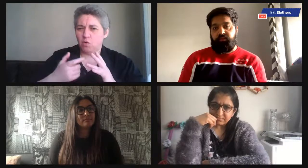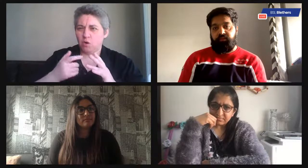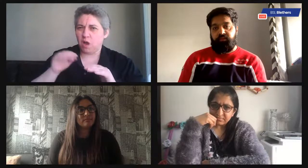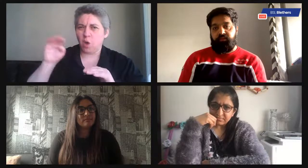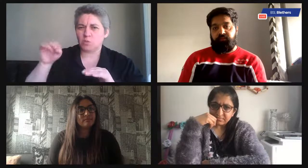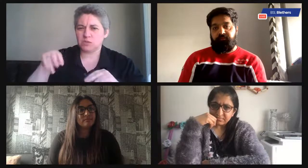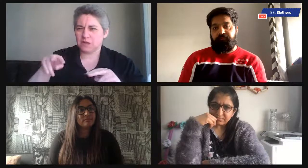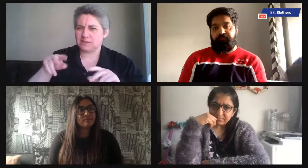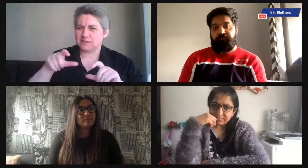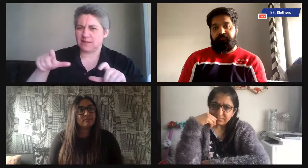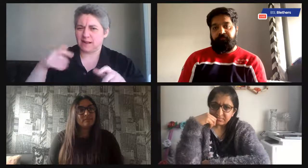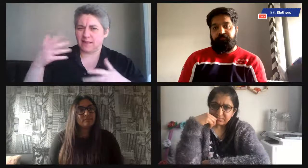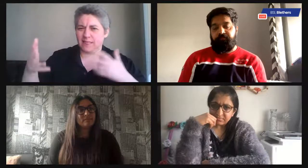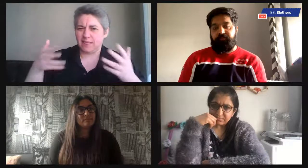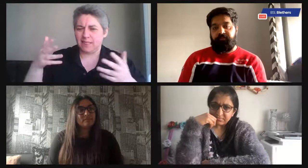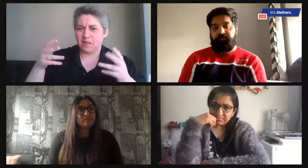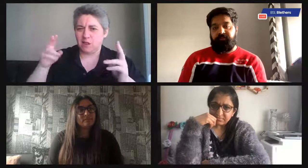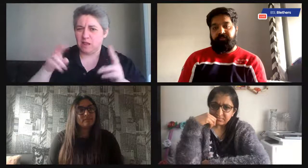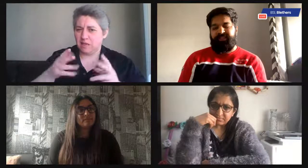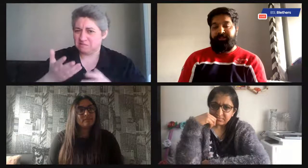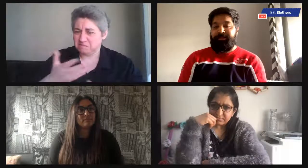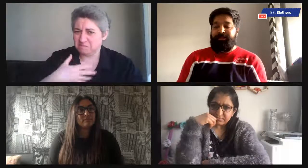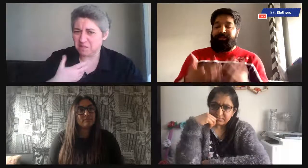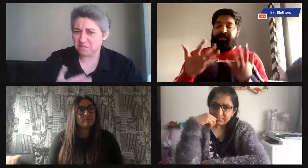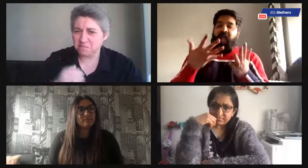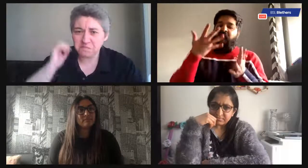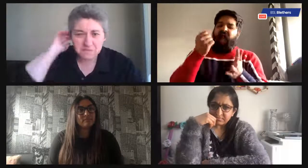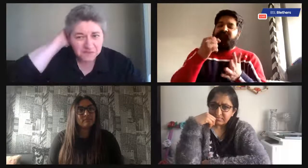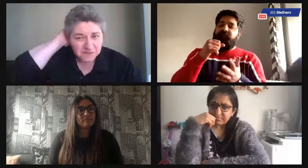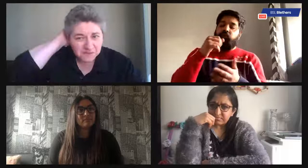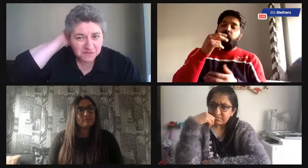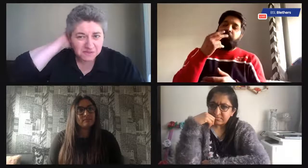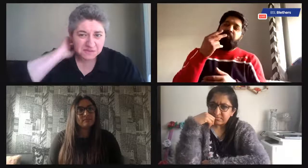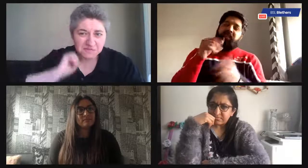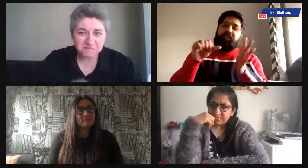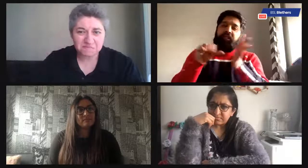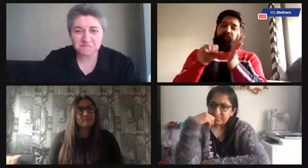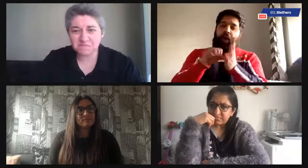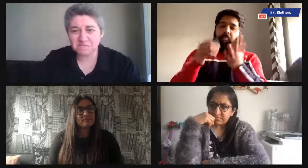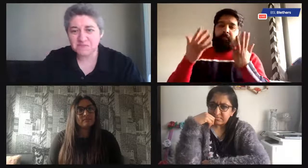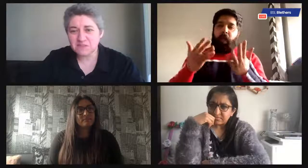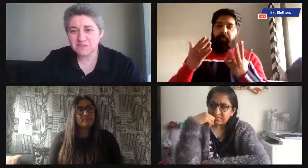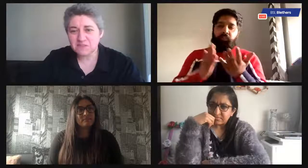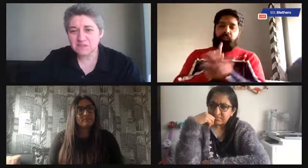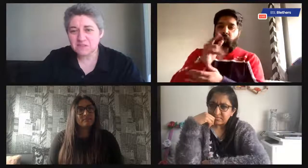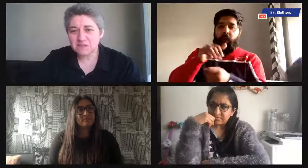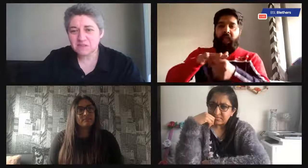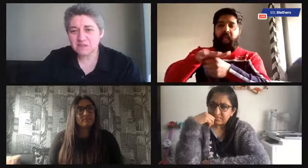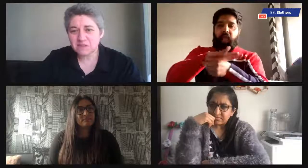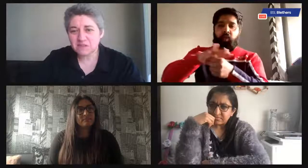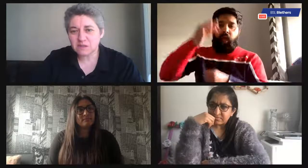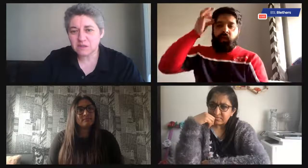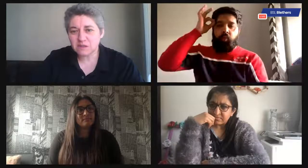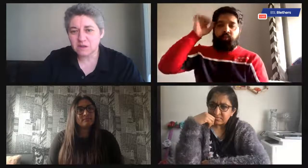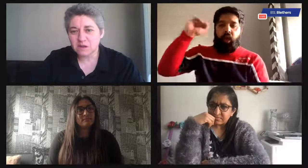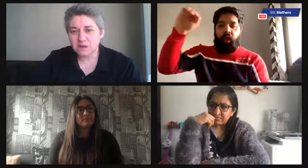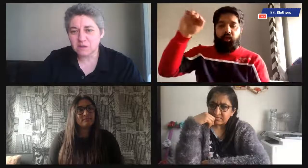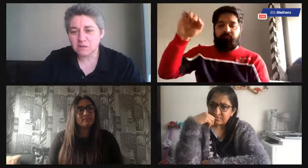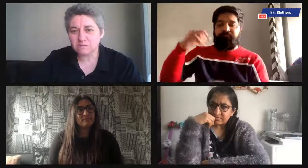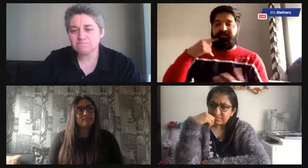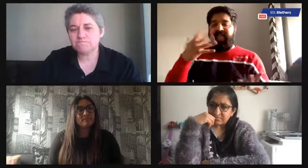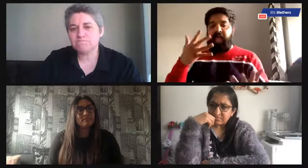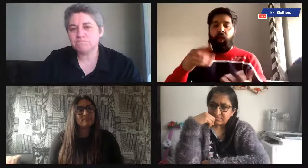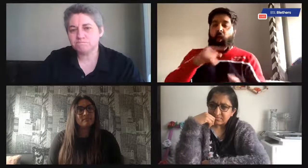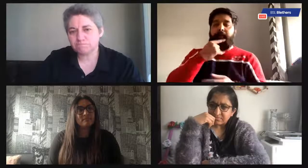things have improved. But what about things like, do you still feel that we've got work to do? Well, Avril,